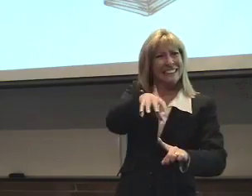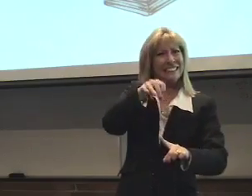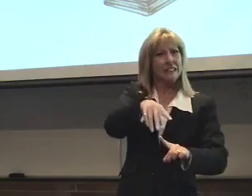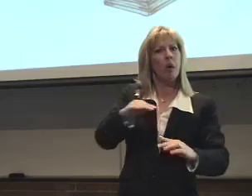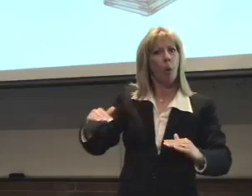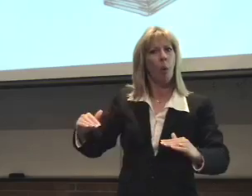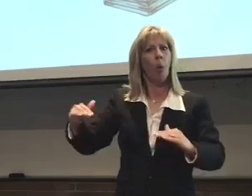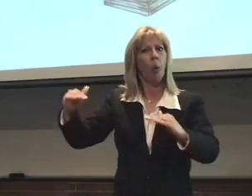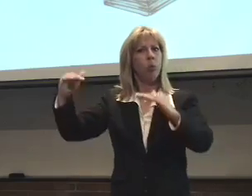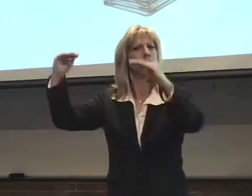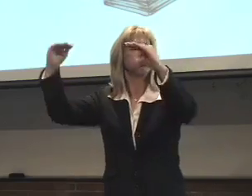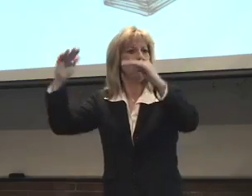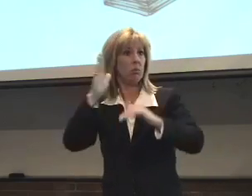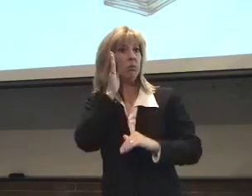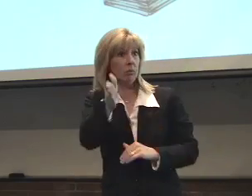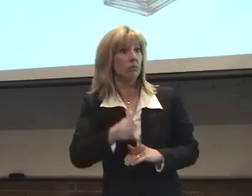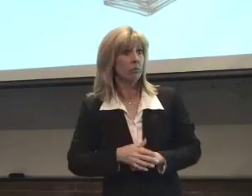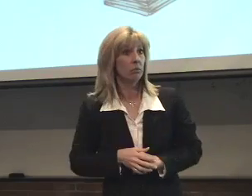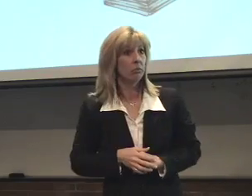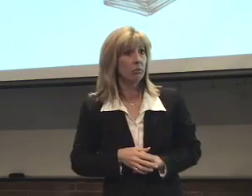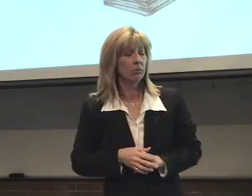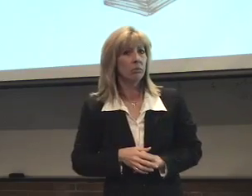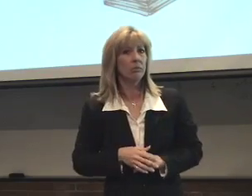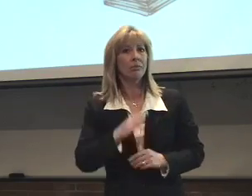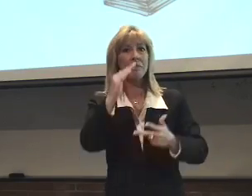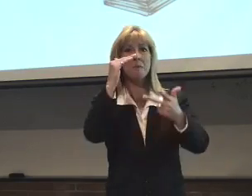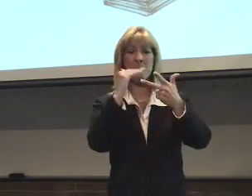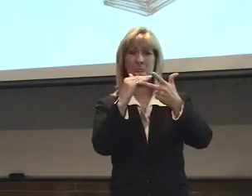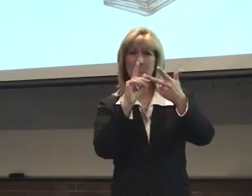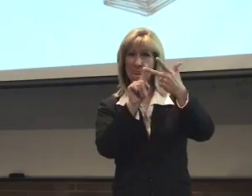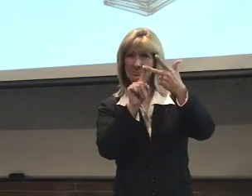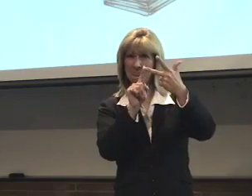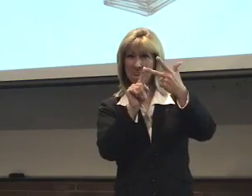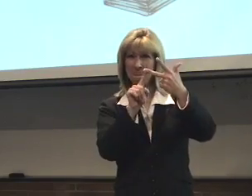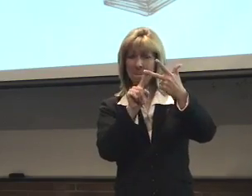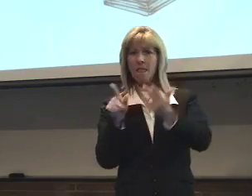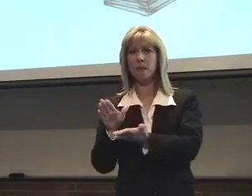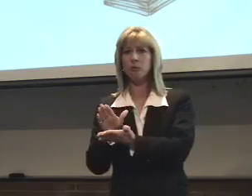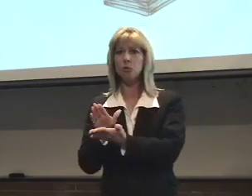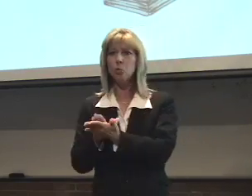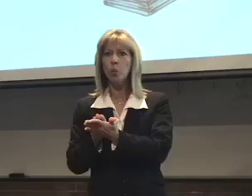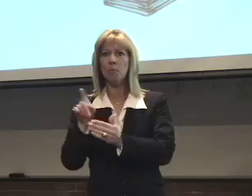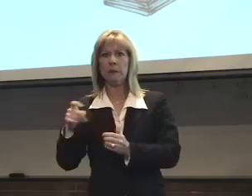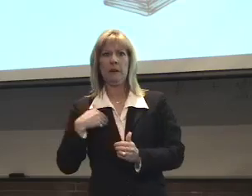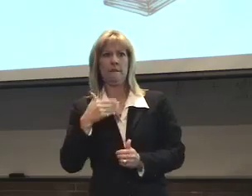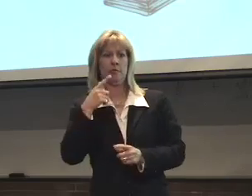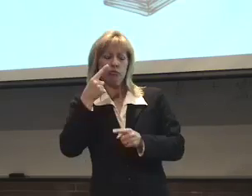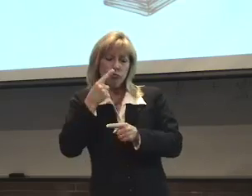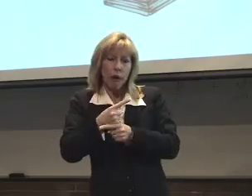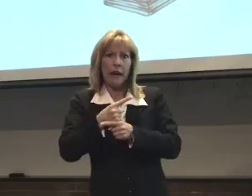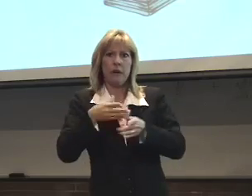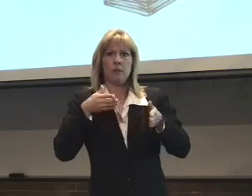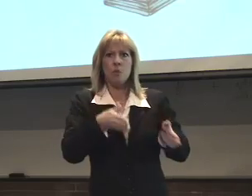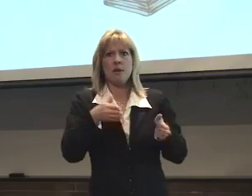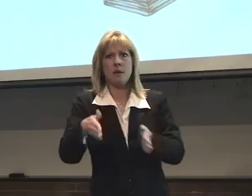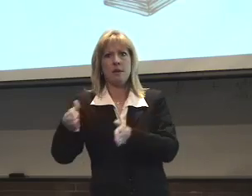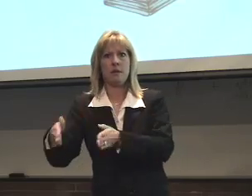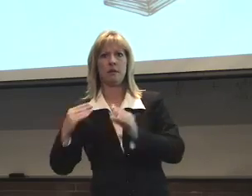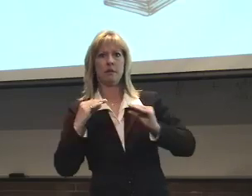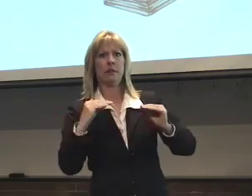grade level reader, school has to be teaching the children the right tools for reading. If they're teaching, like I'm going to show you, the way most deaf